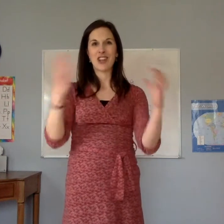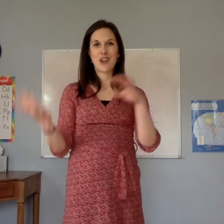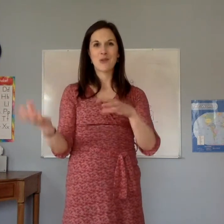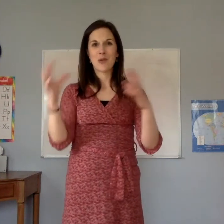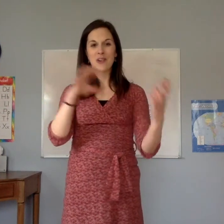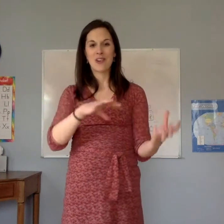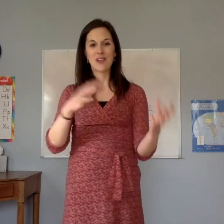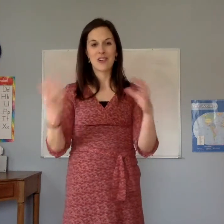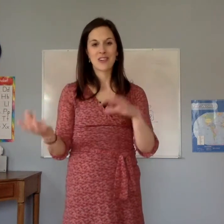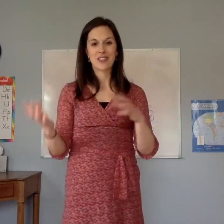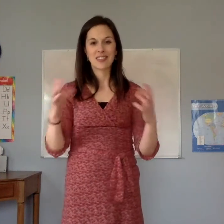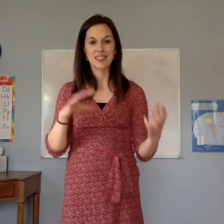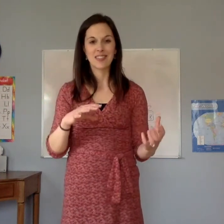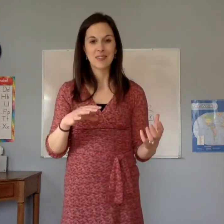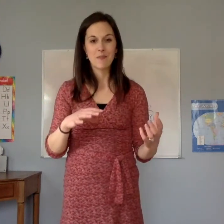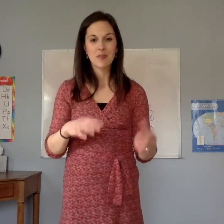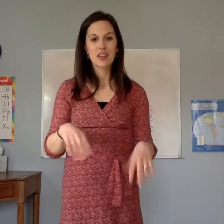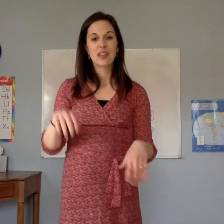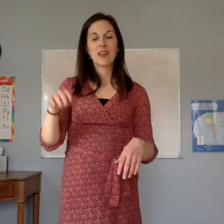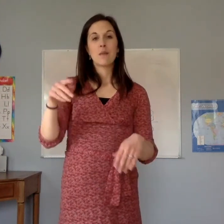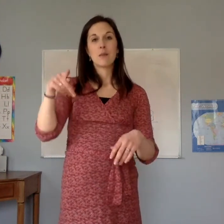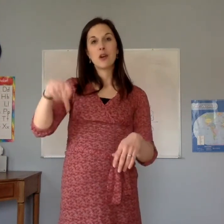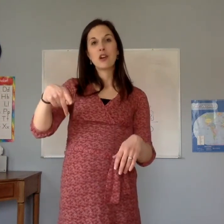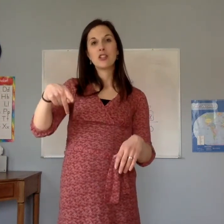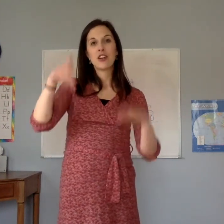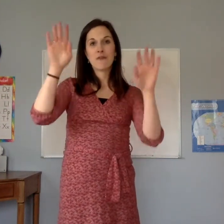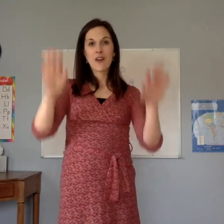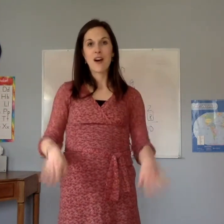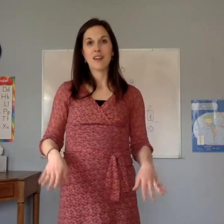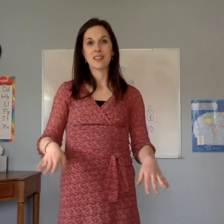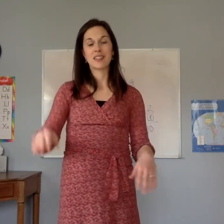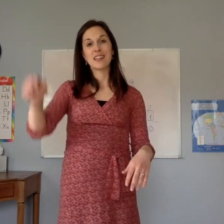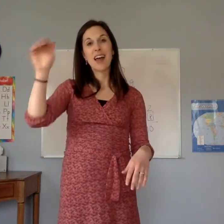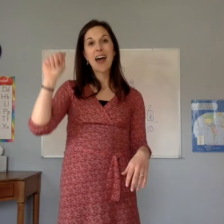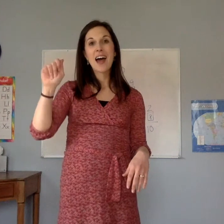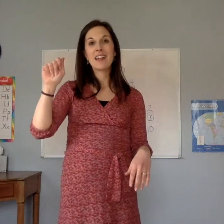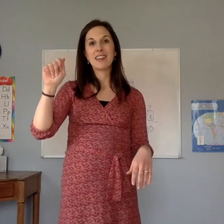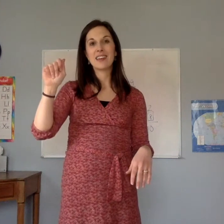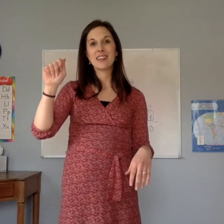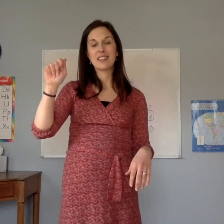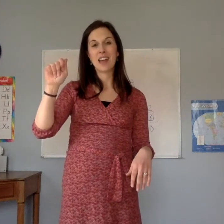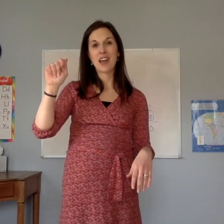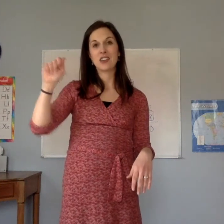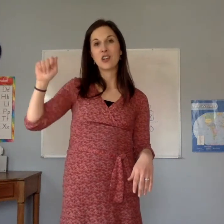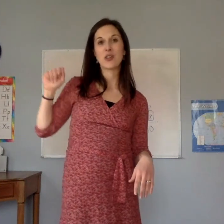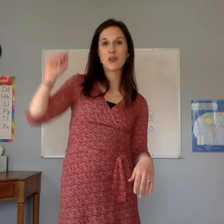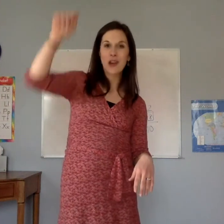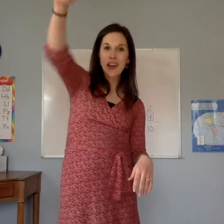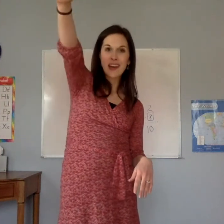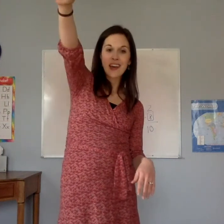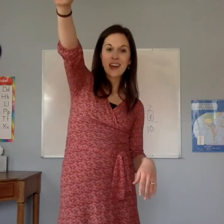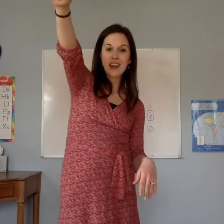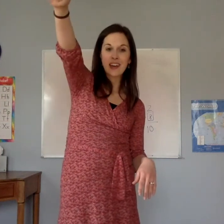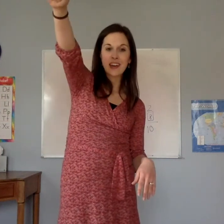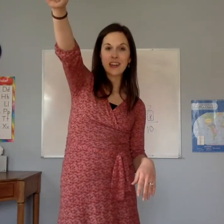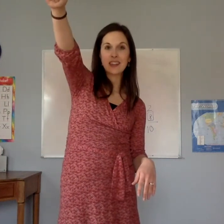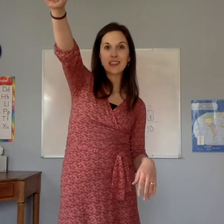Peloponnesian Wars. Persia falls to Alexander the Great.